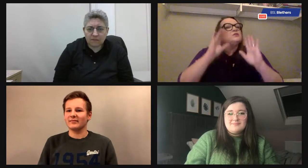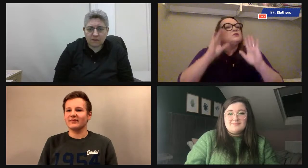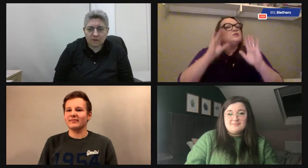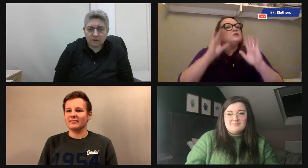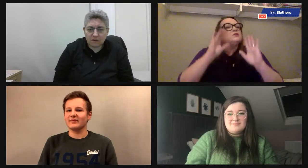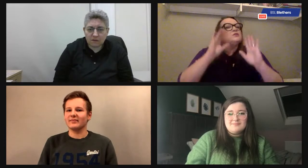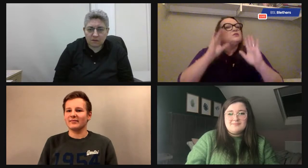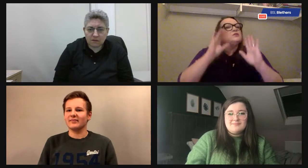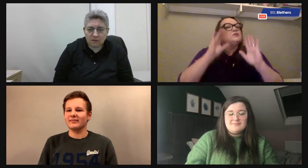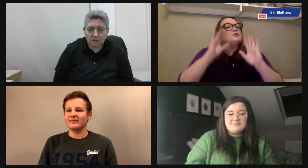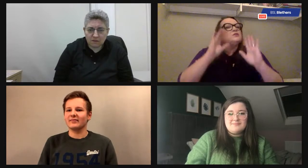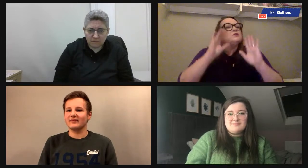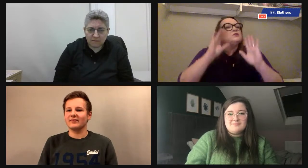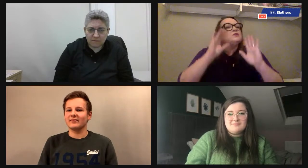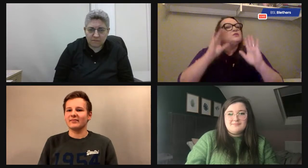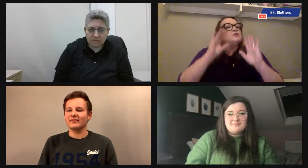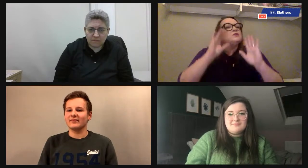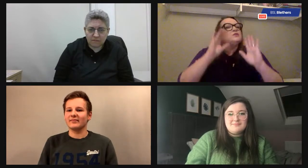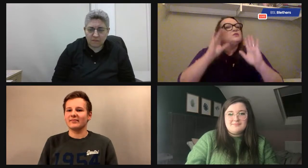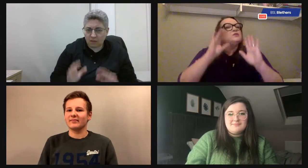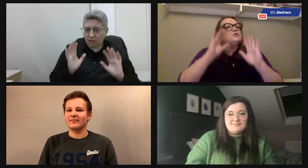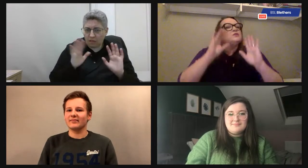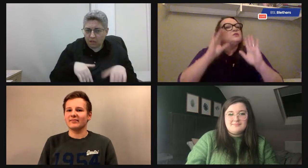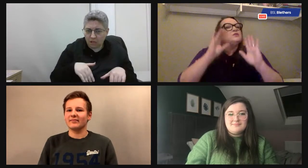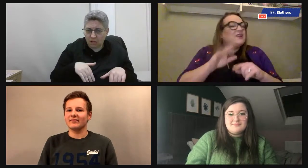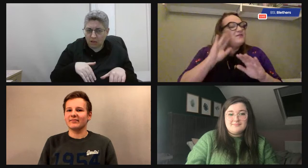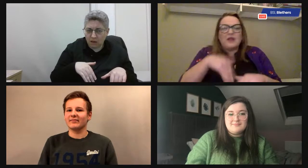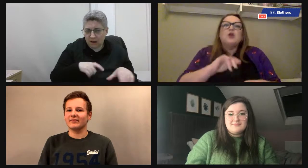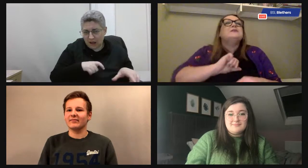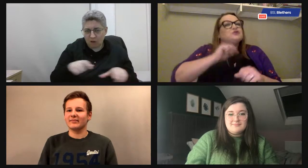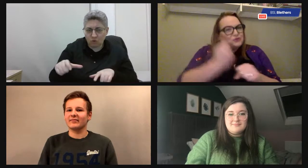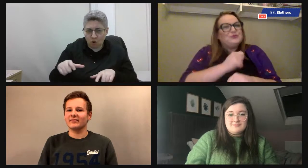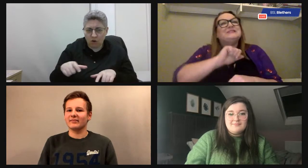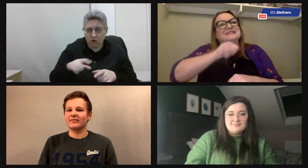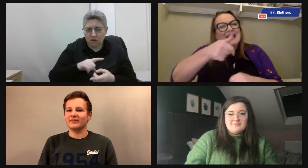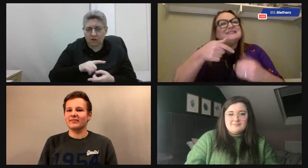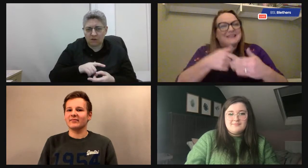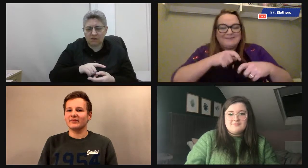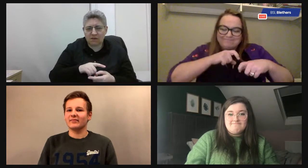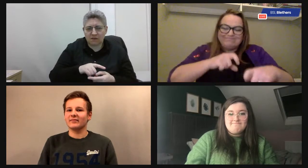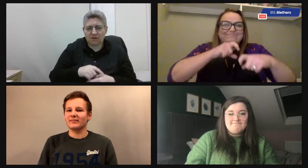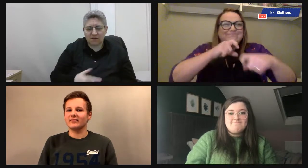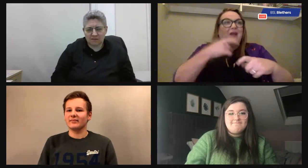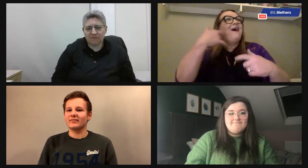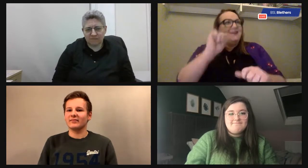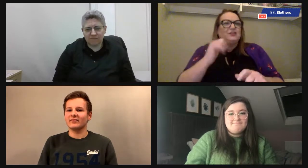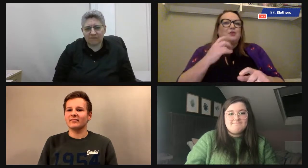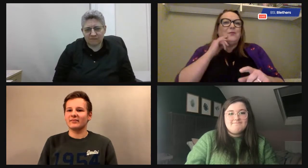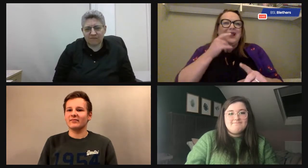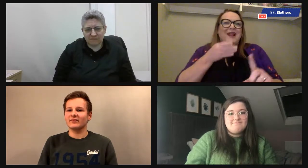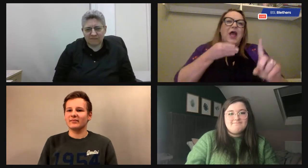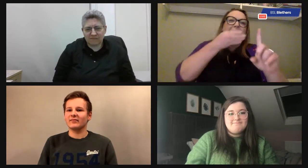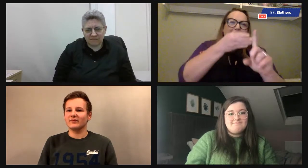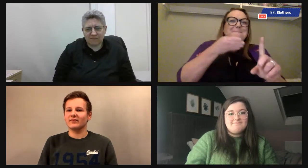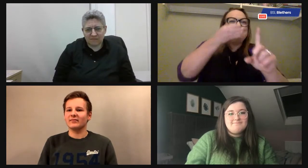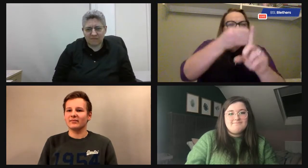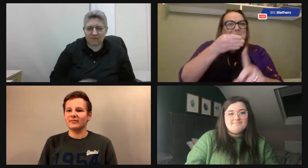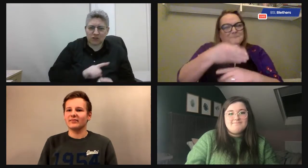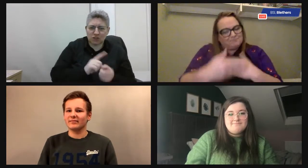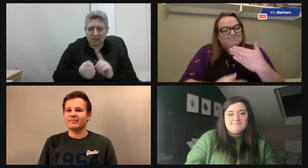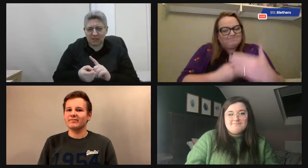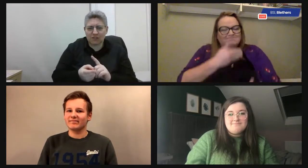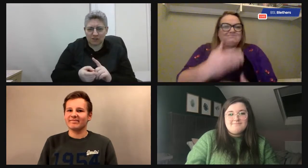photographs, because if you're at home and you're doing nothing, you've got nothing to then keep yourself